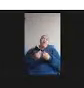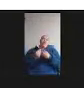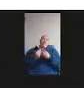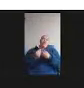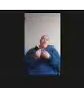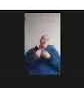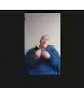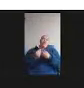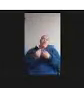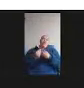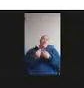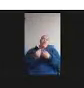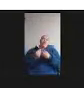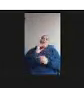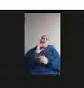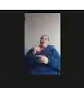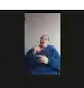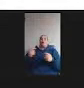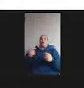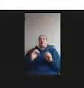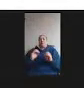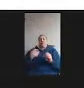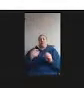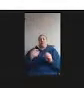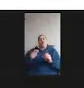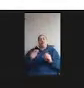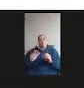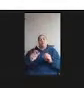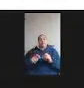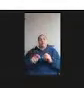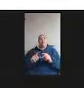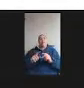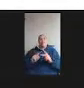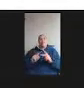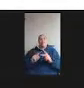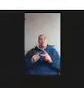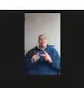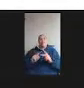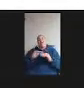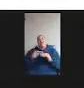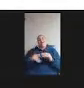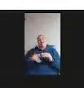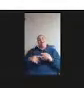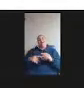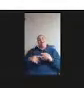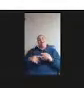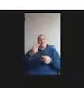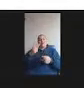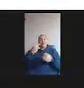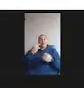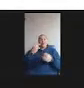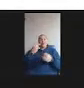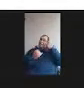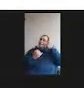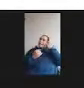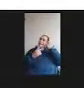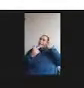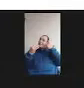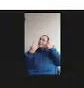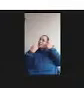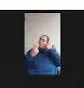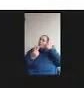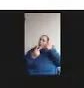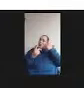underspend. Chairperson, the underspend looks big, but if we look at what must